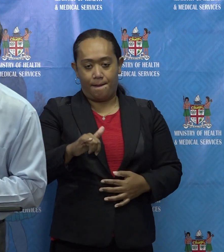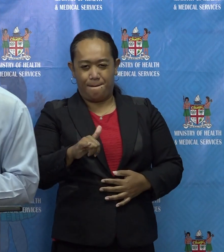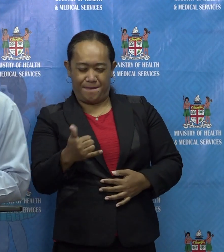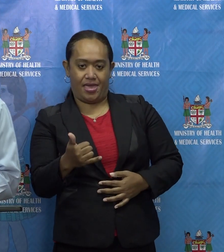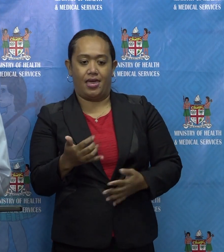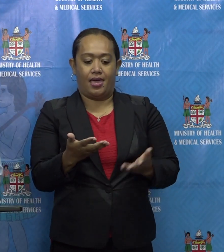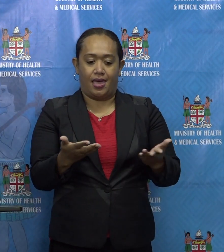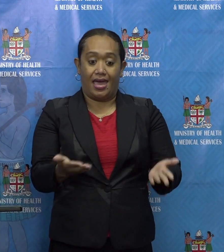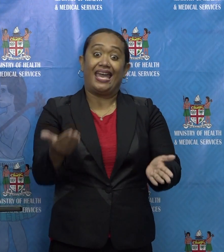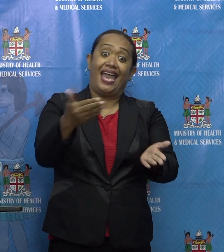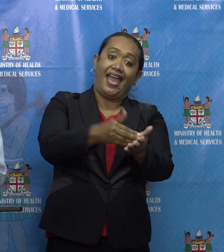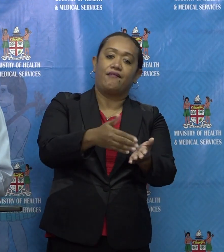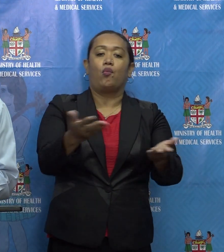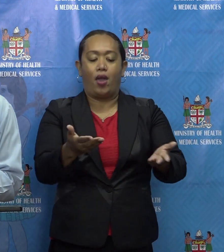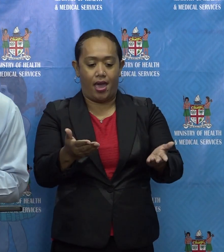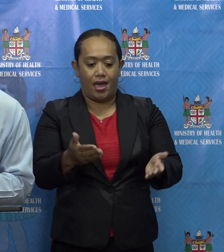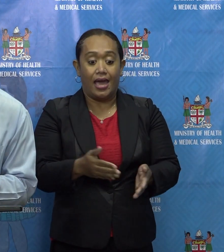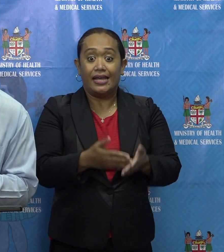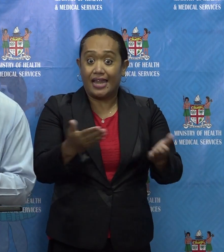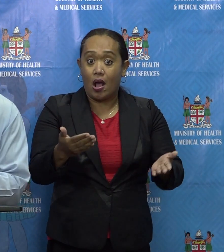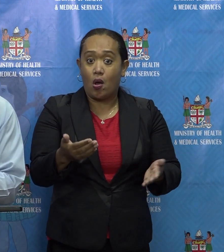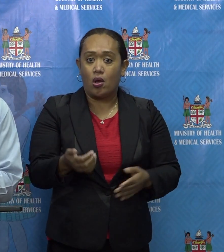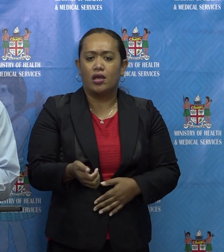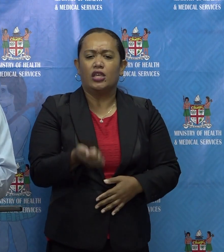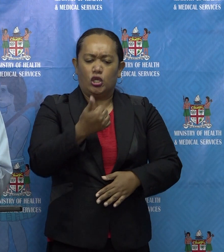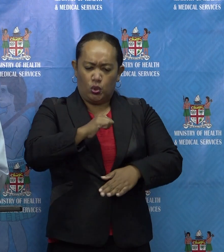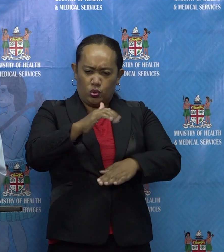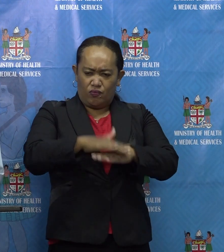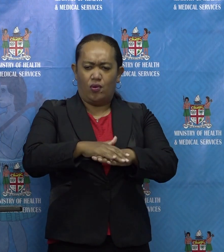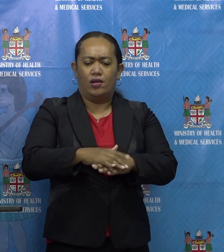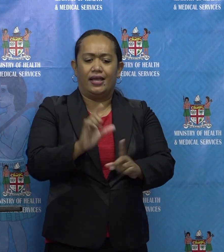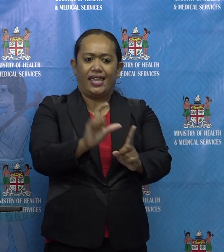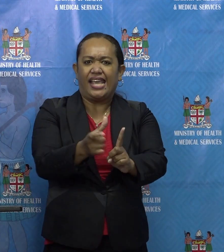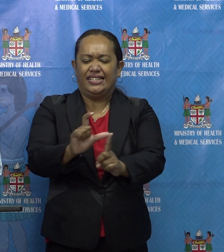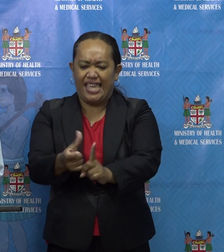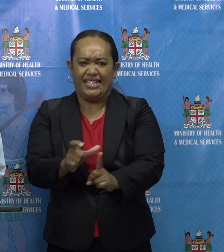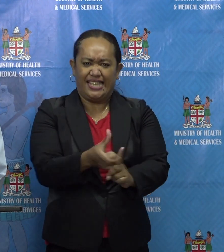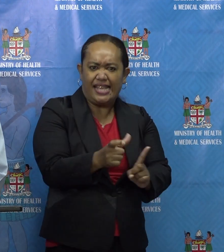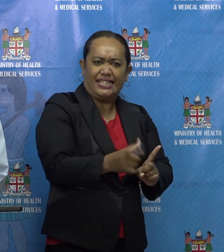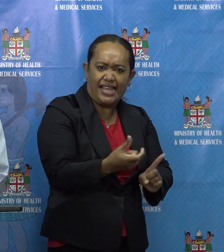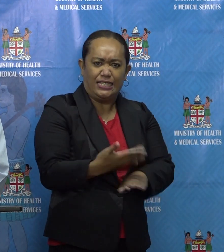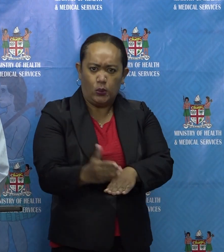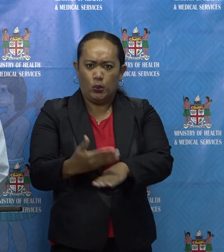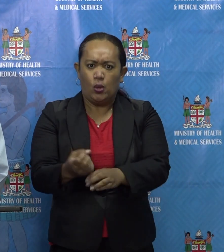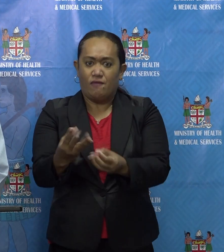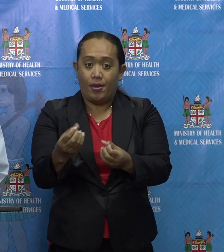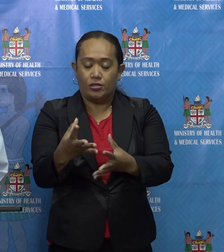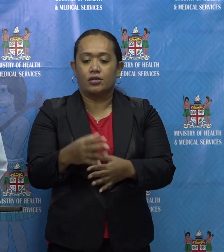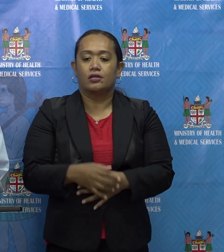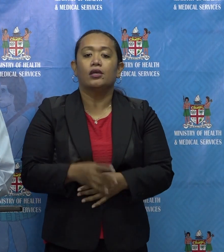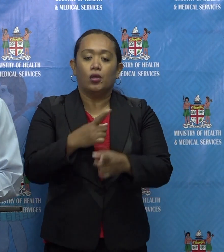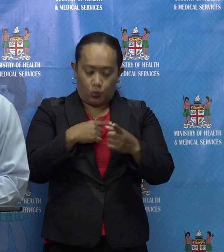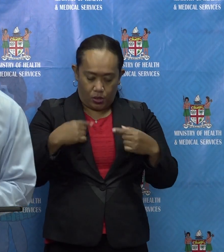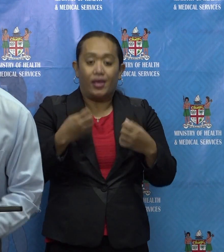of the outbreak where it is no longer useful to state the details of every new case that we confirm. We will